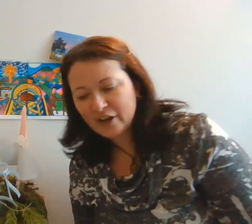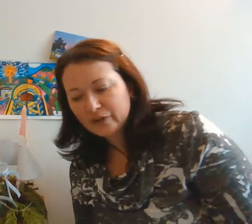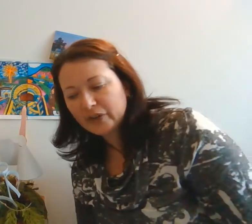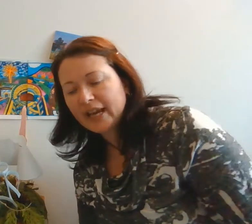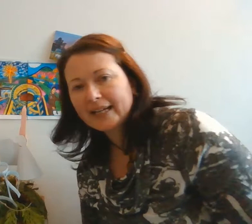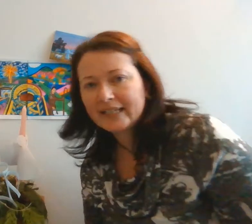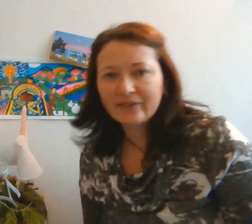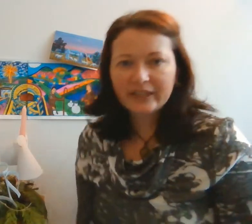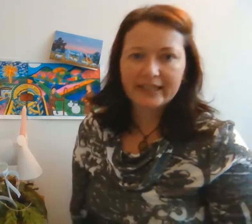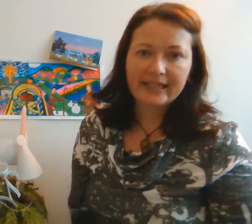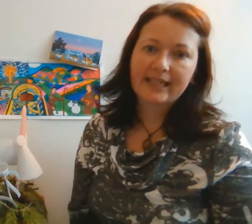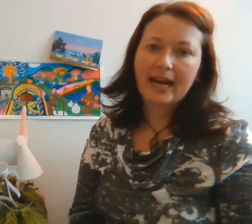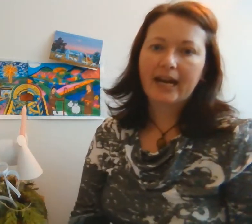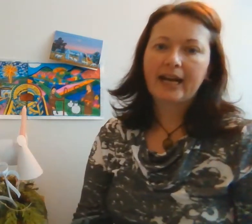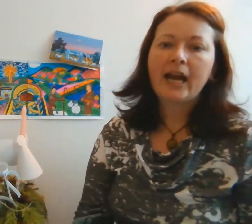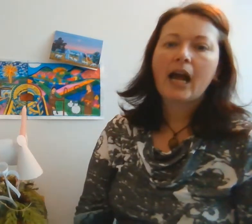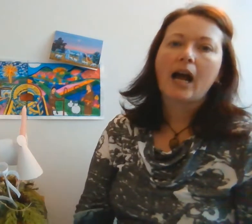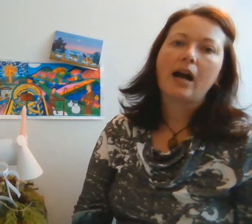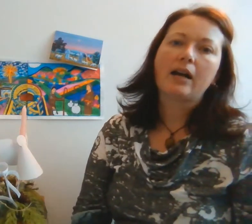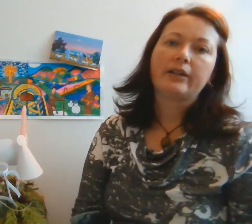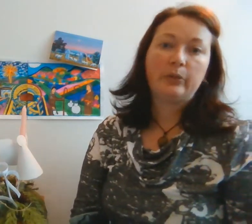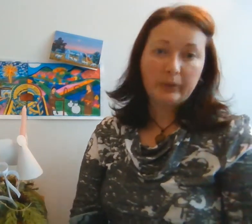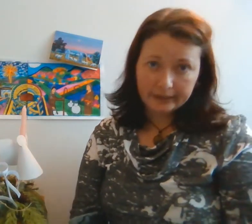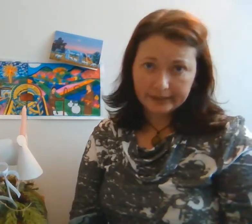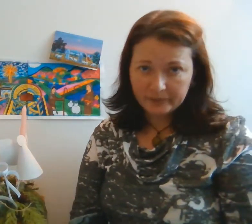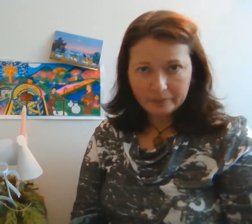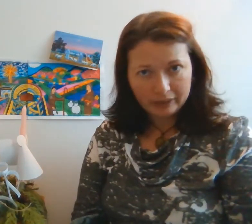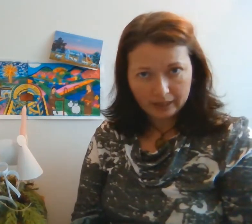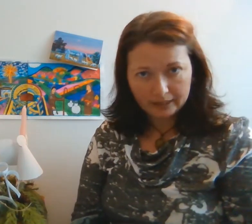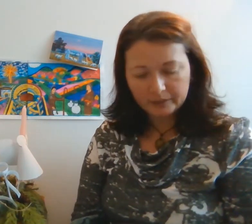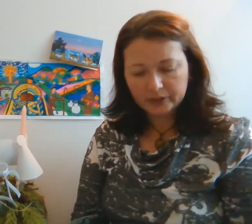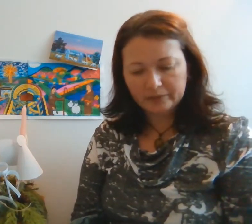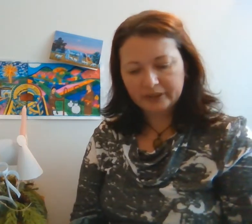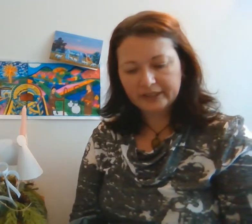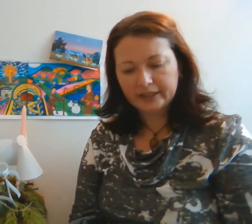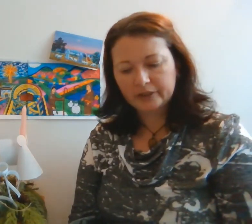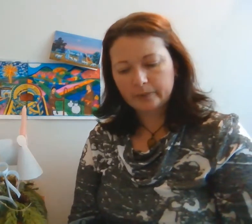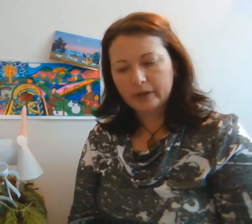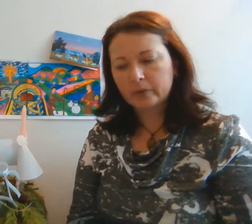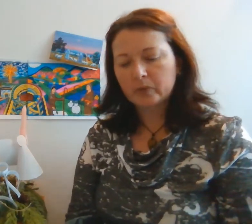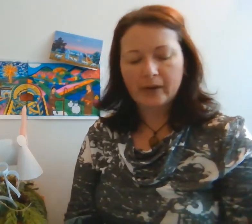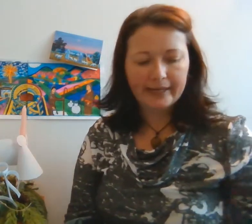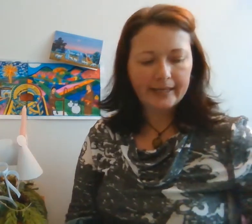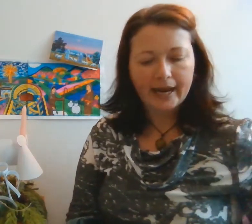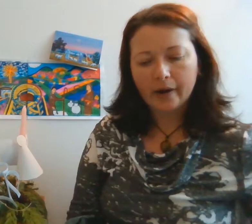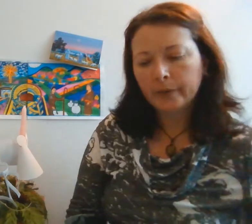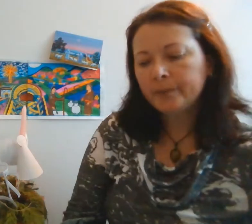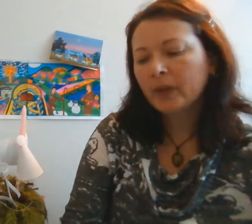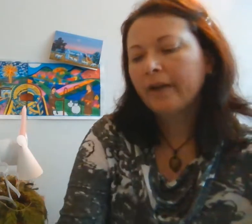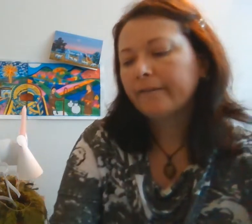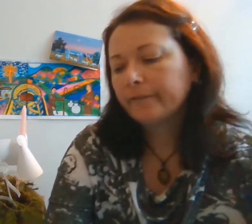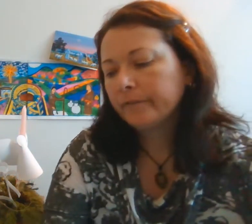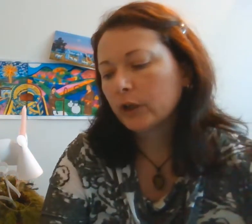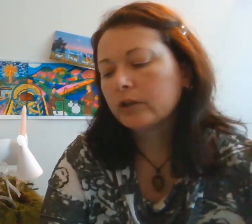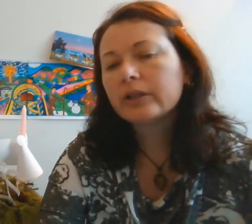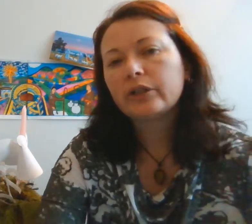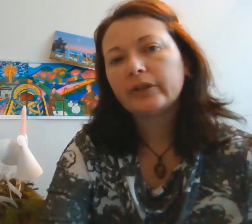For the activity today, you will need some supplies, which I'm going to tell you about right now. First, you'll need